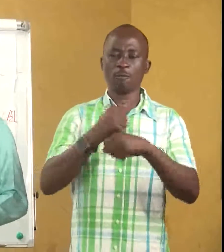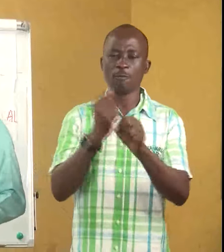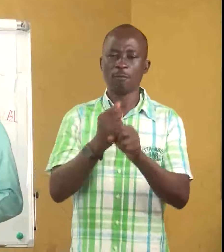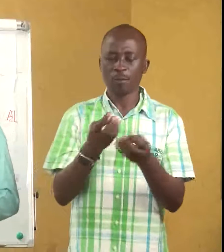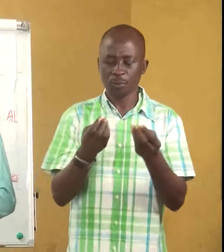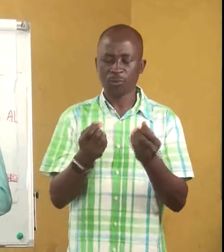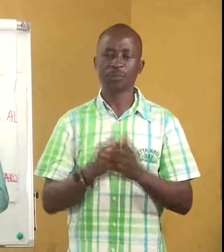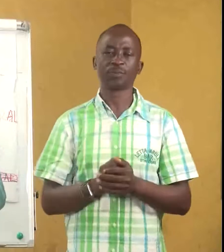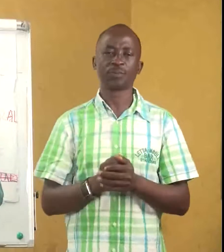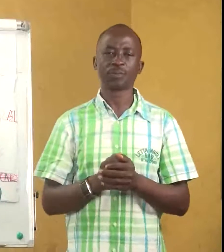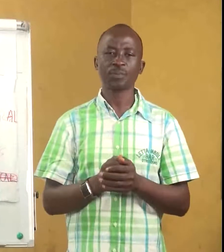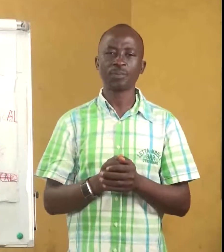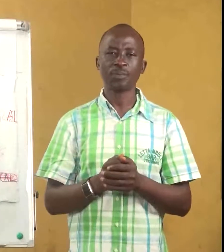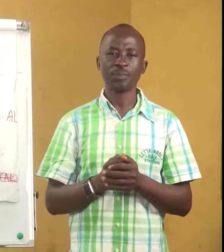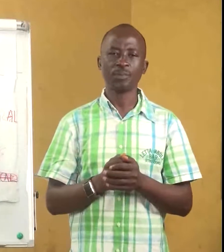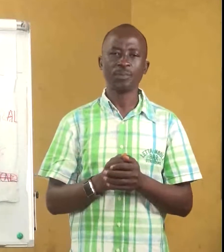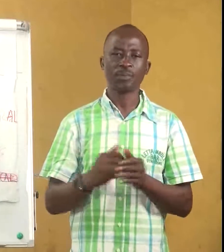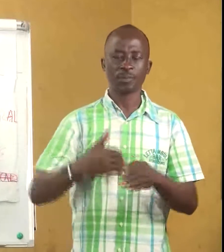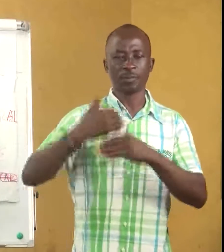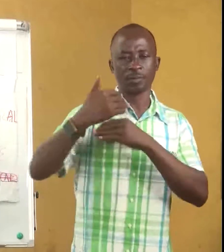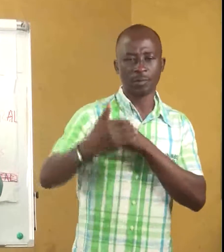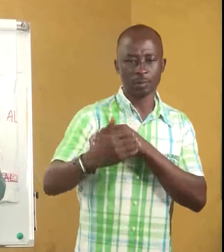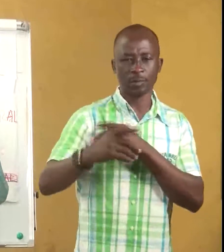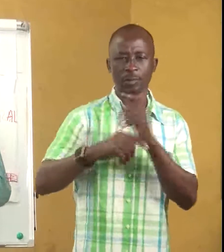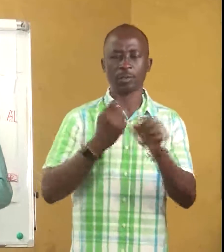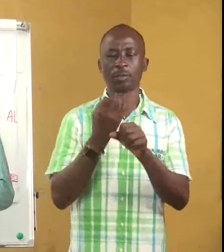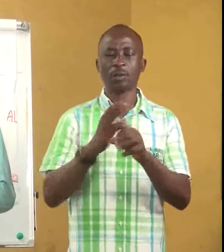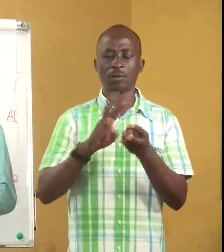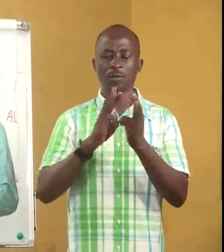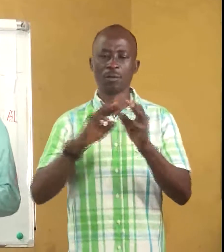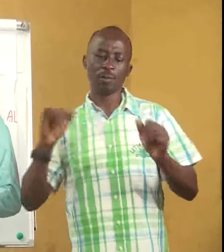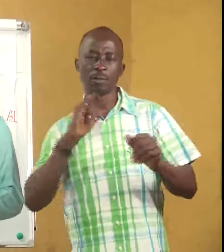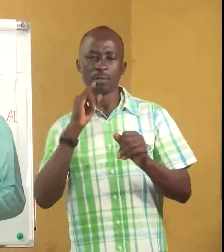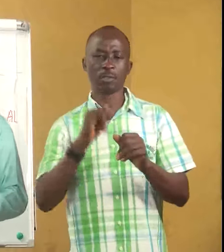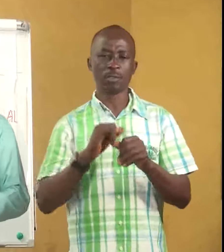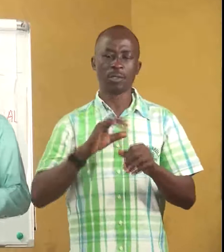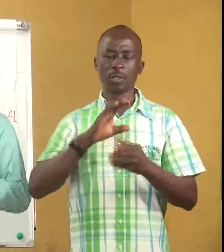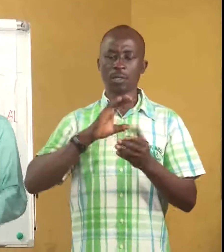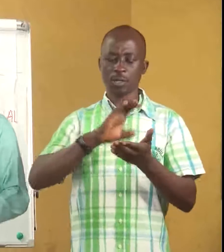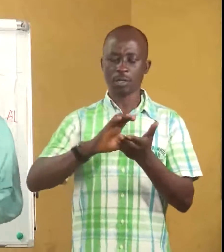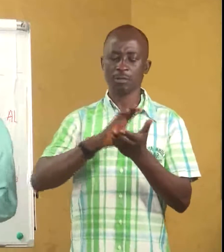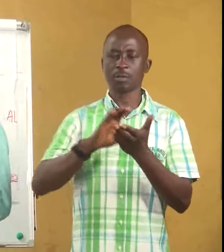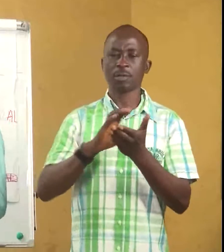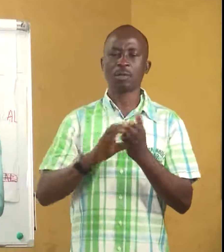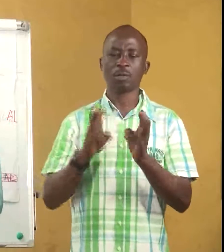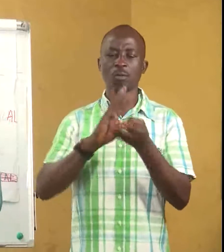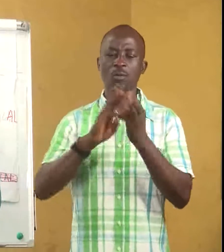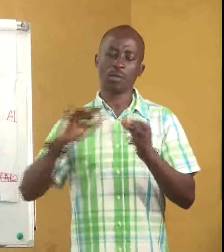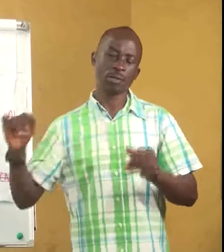soil. Then the next type of weathering is chemical weathering.